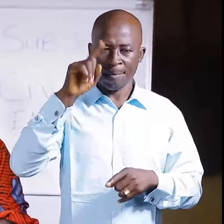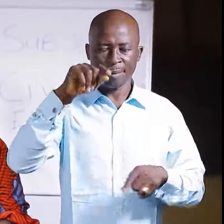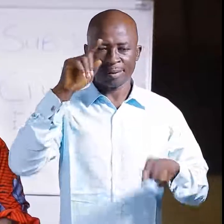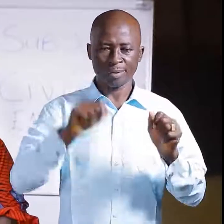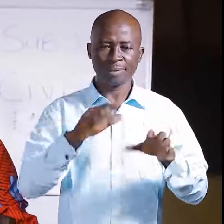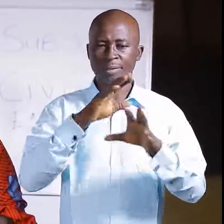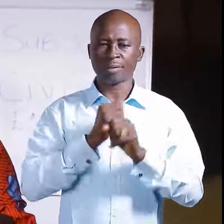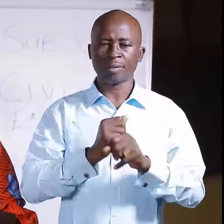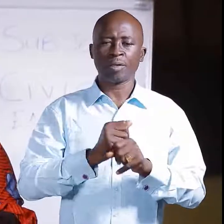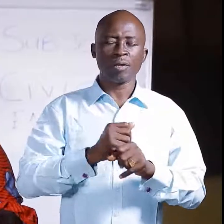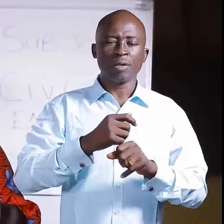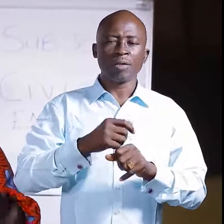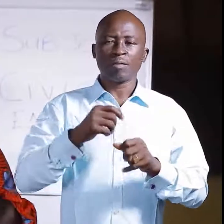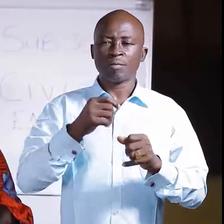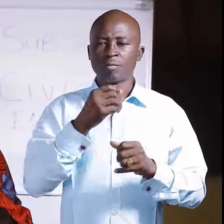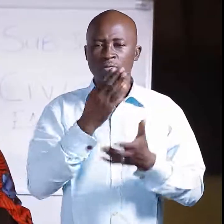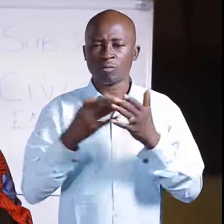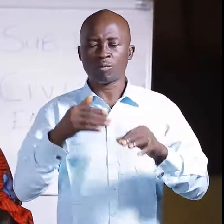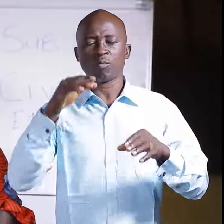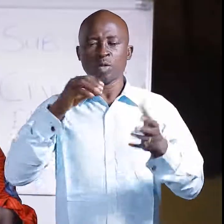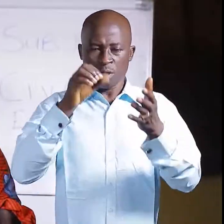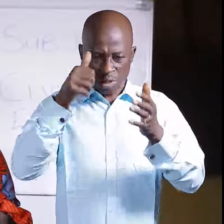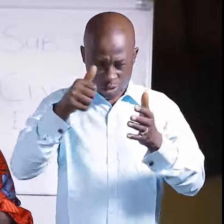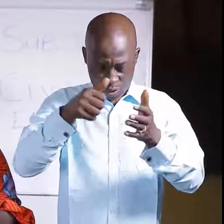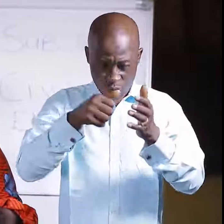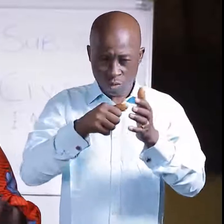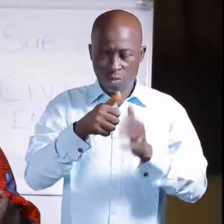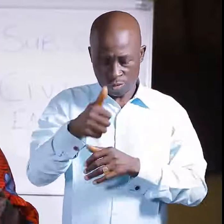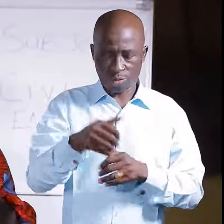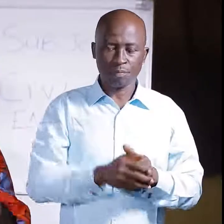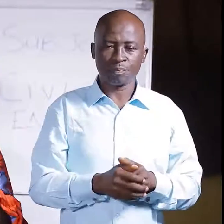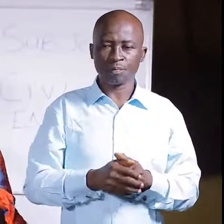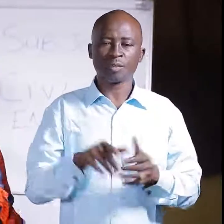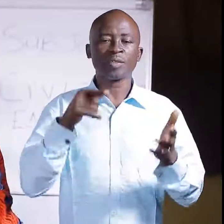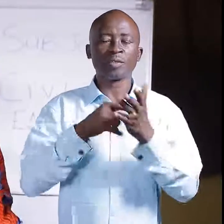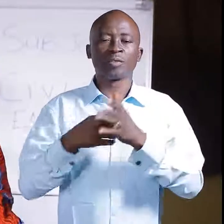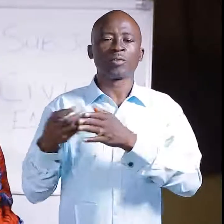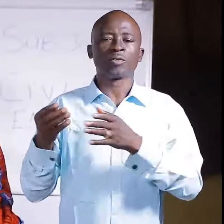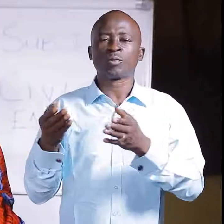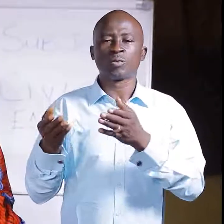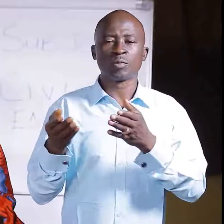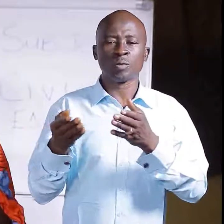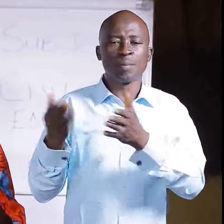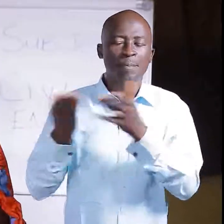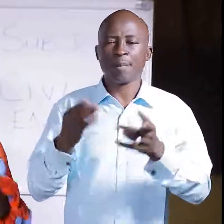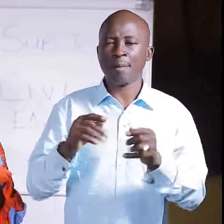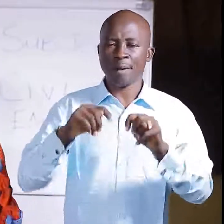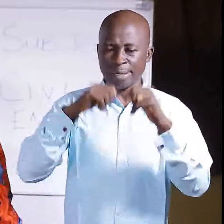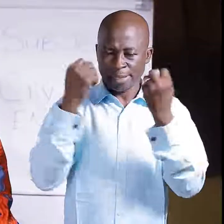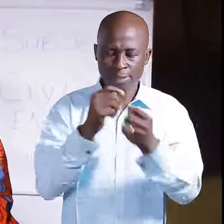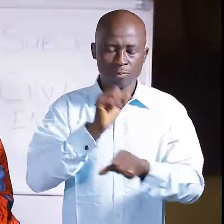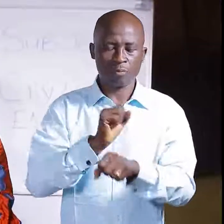anything on his own without the cooperation of others. So this cooperation brings about teamwork. And when there